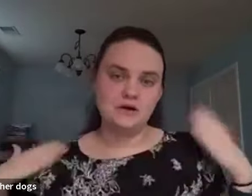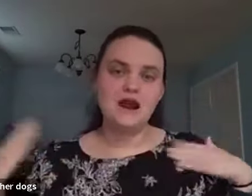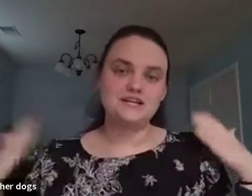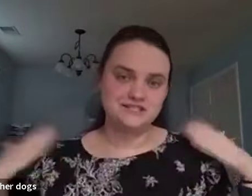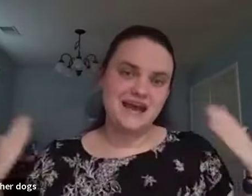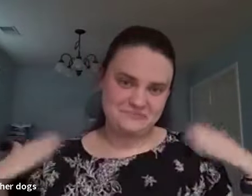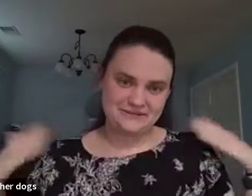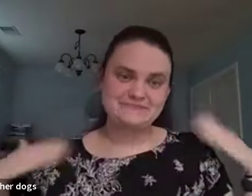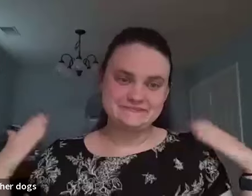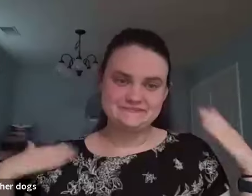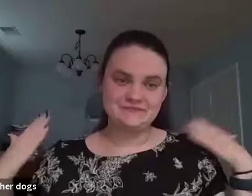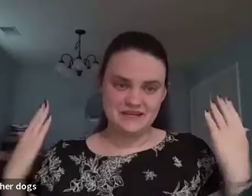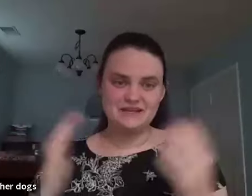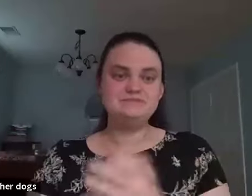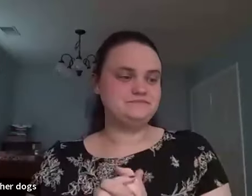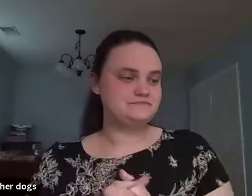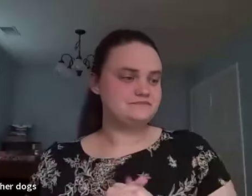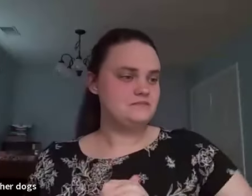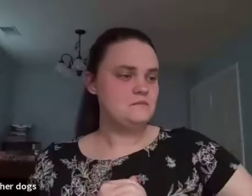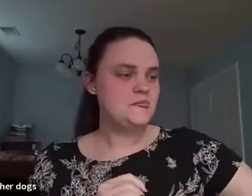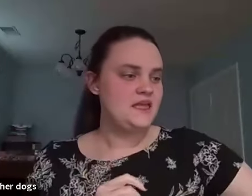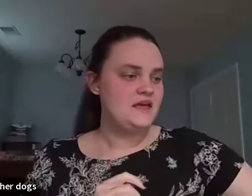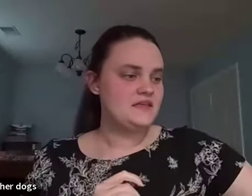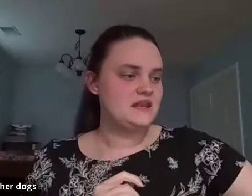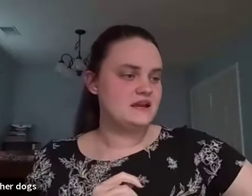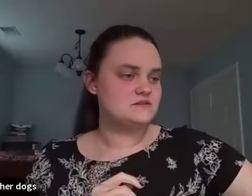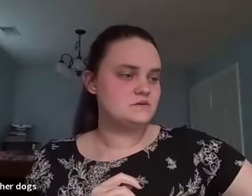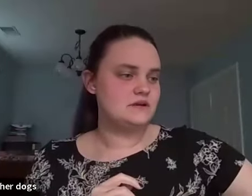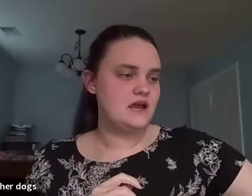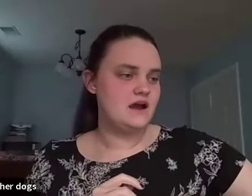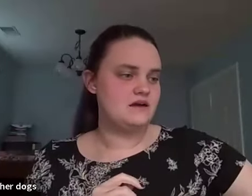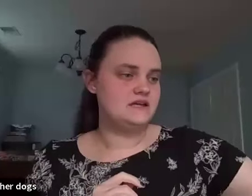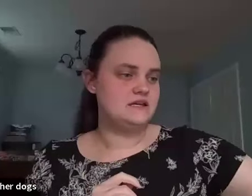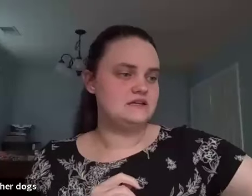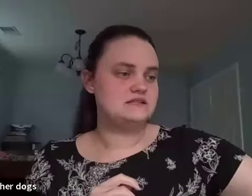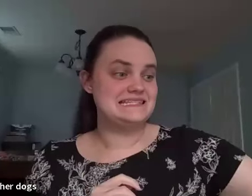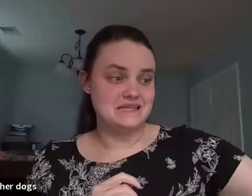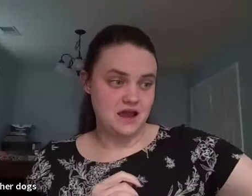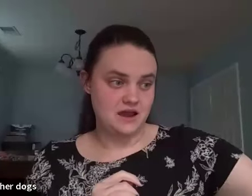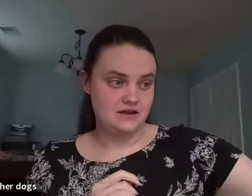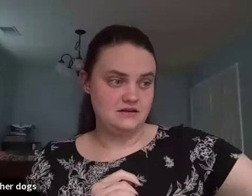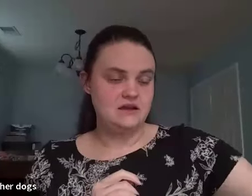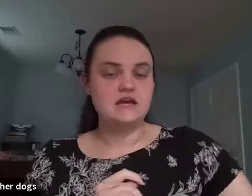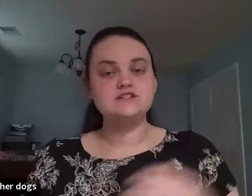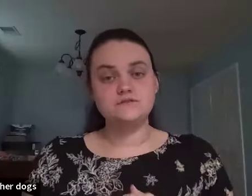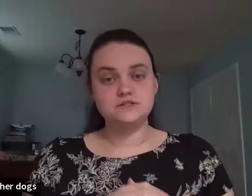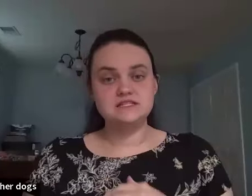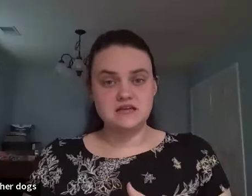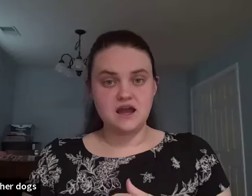are actually happy. Okay. The next one we have is sad. And so for